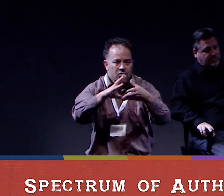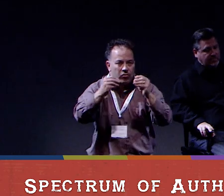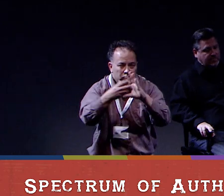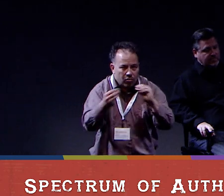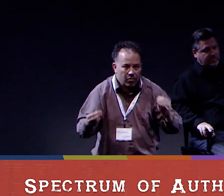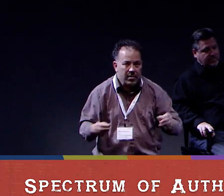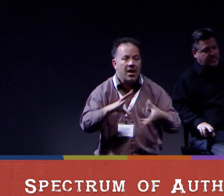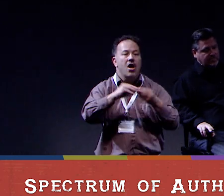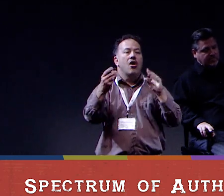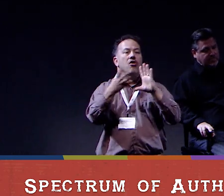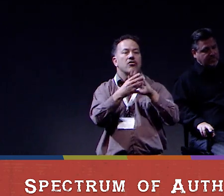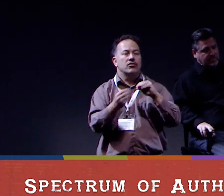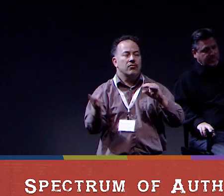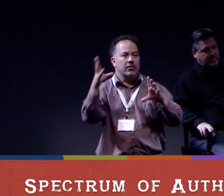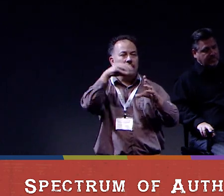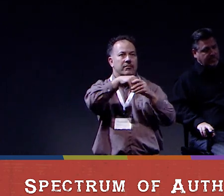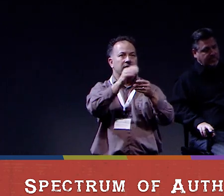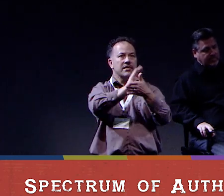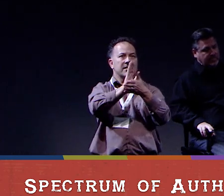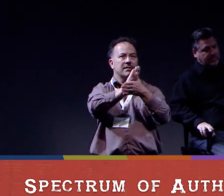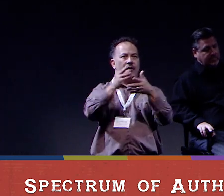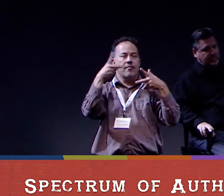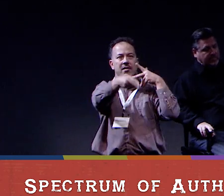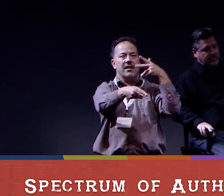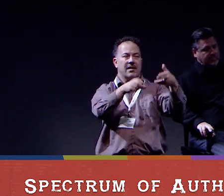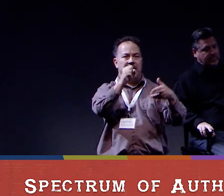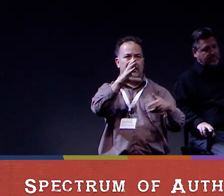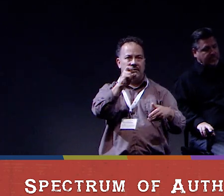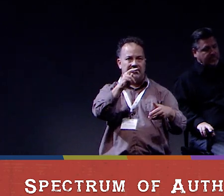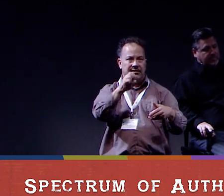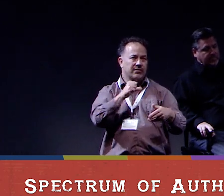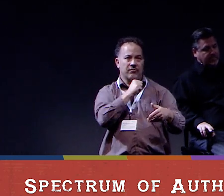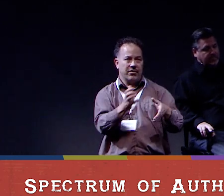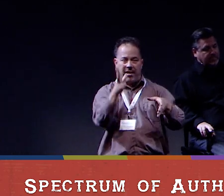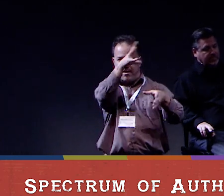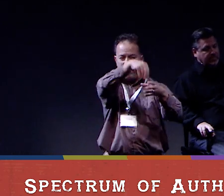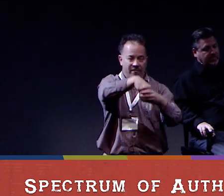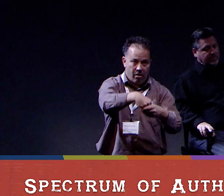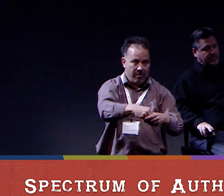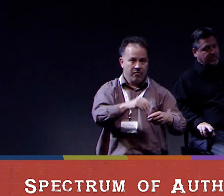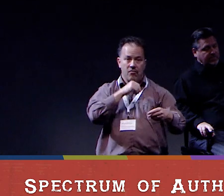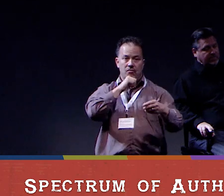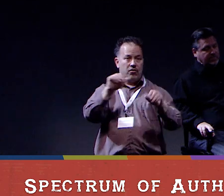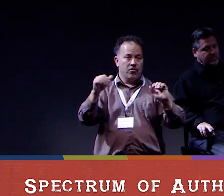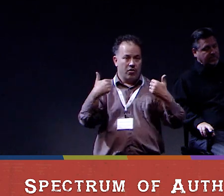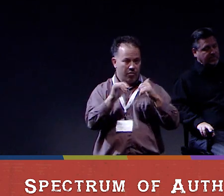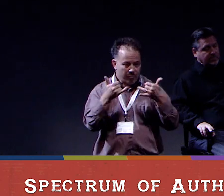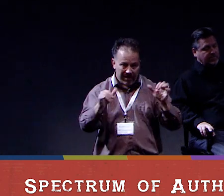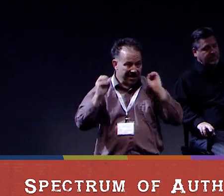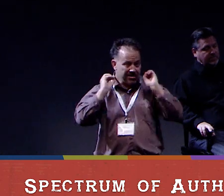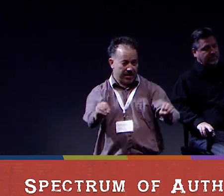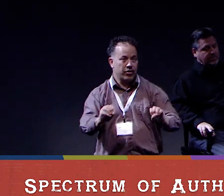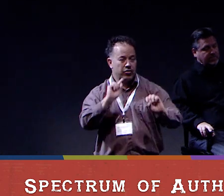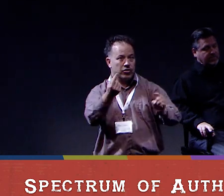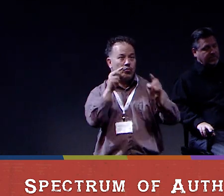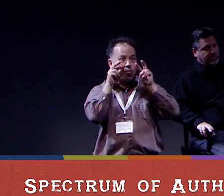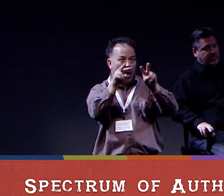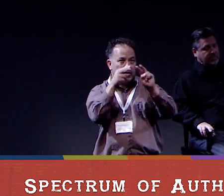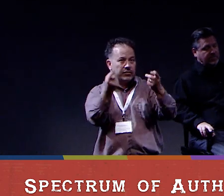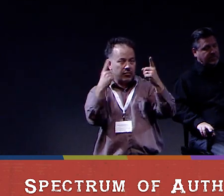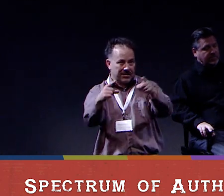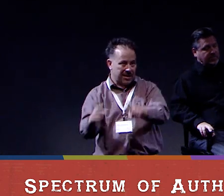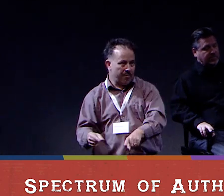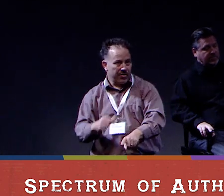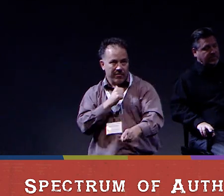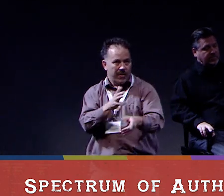The story comes in the cinematic cutscenes where you don't interact, where you don't play any gameplay at all. You're just watching things unfold and not interacting.